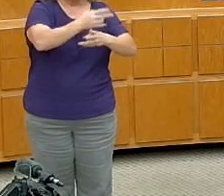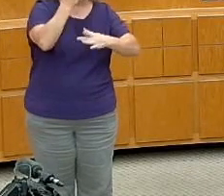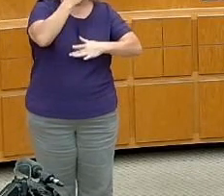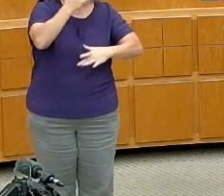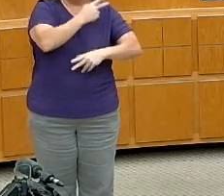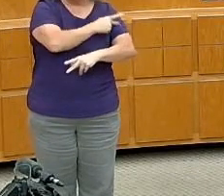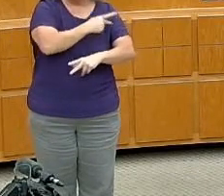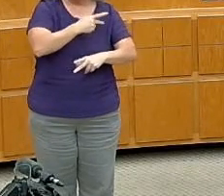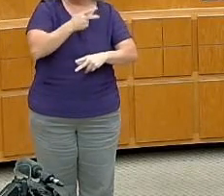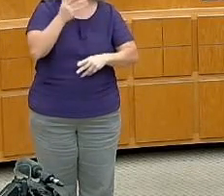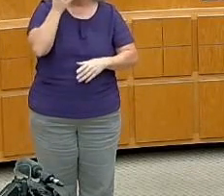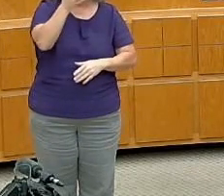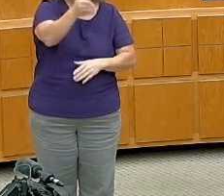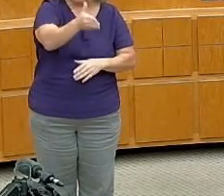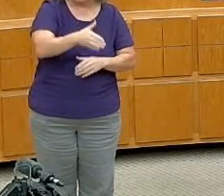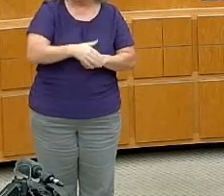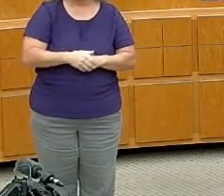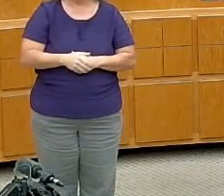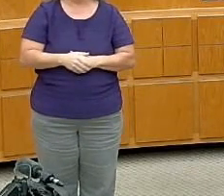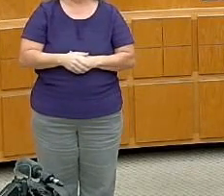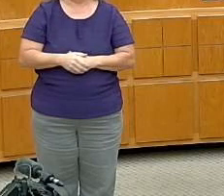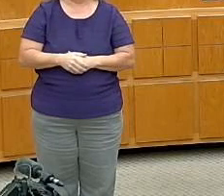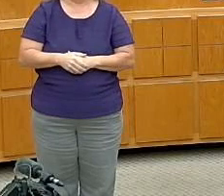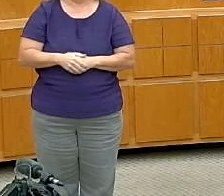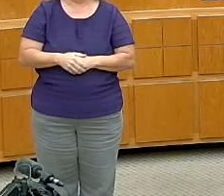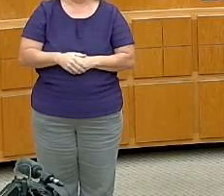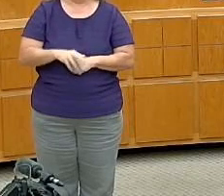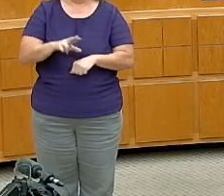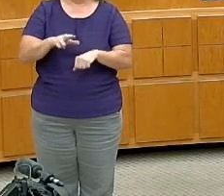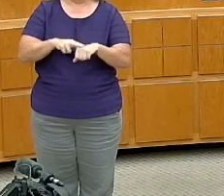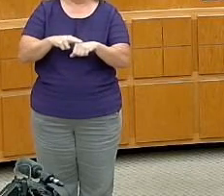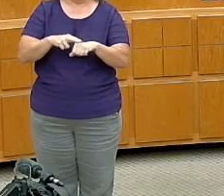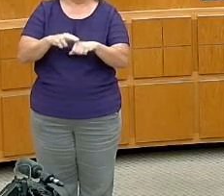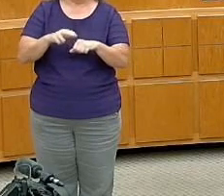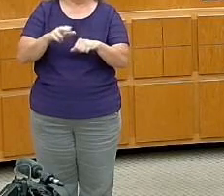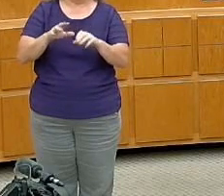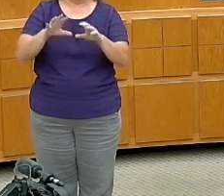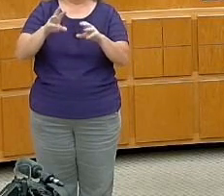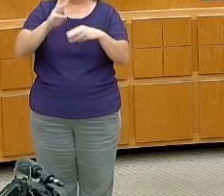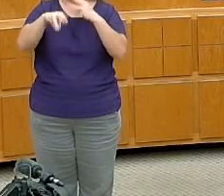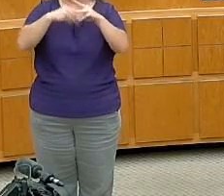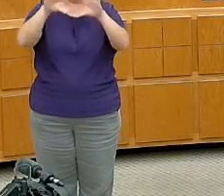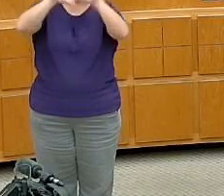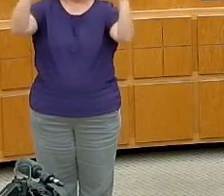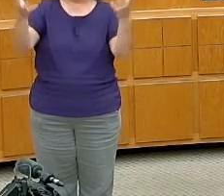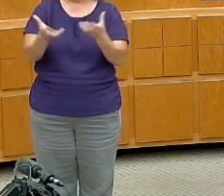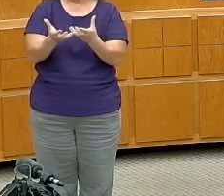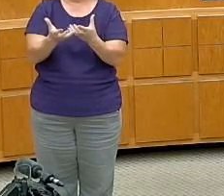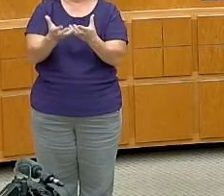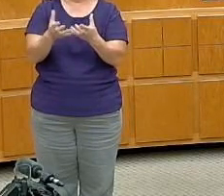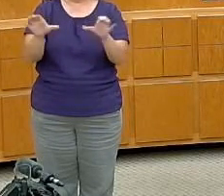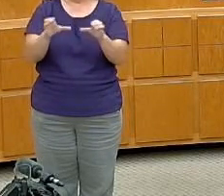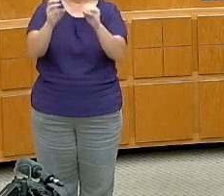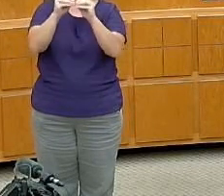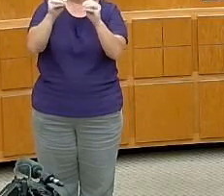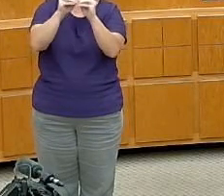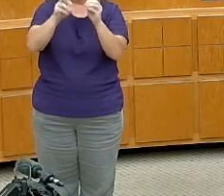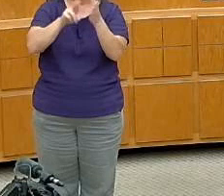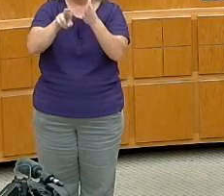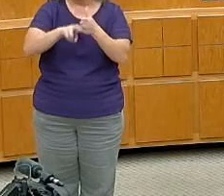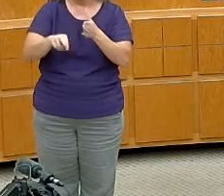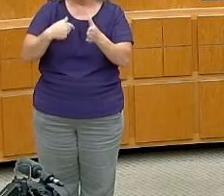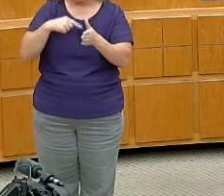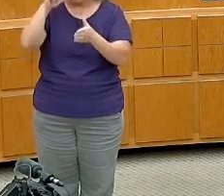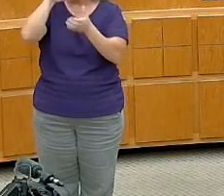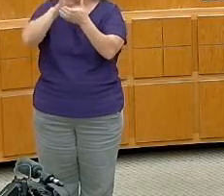course, it's a rapidly changing scenario with the ongoing research all around the world. I believe the convalescent plasma is a game changer